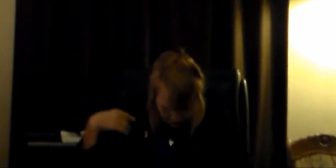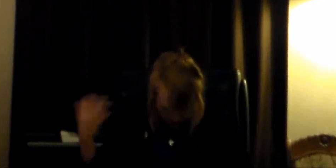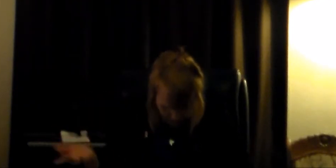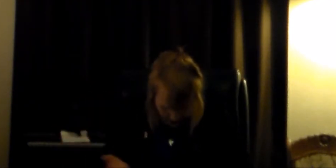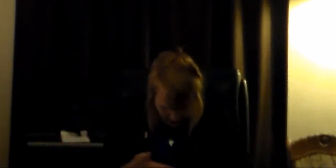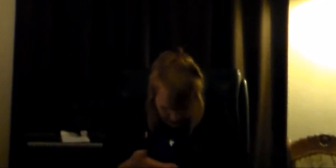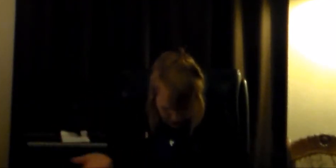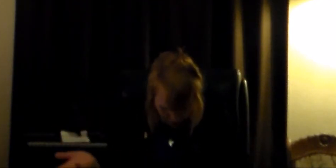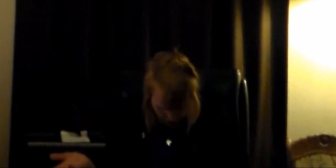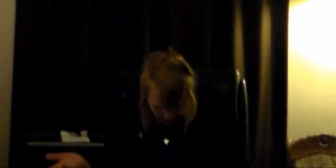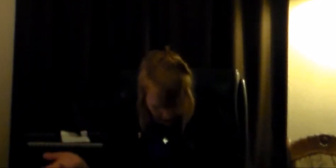strong by